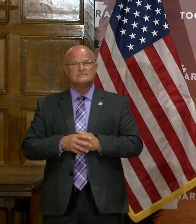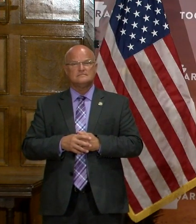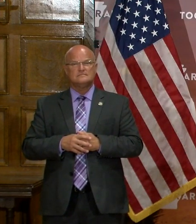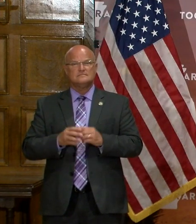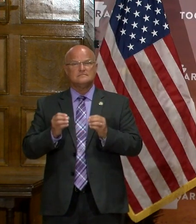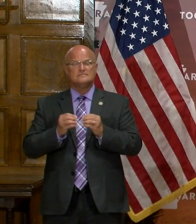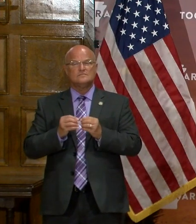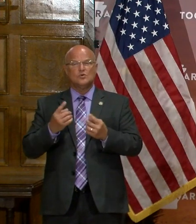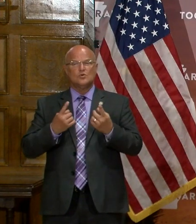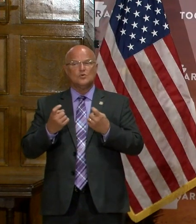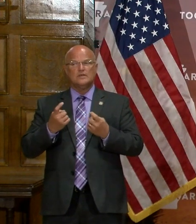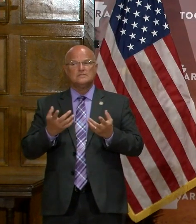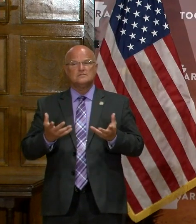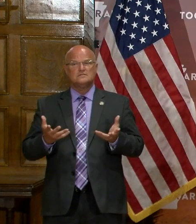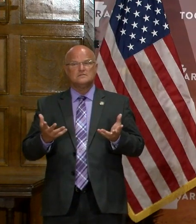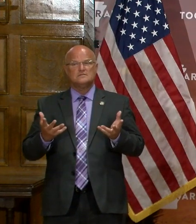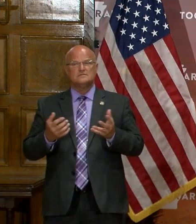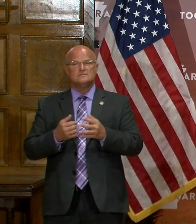Any other questions?